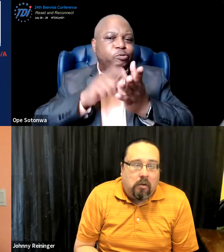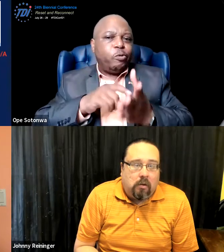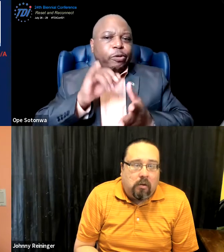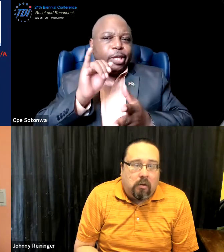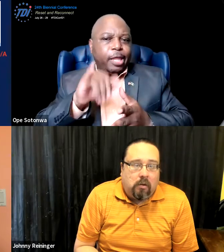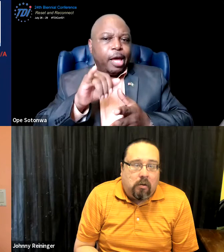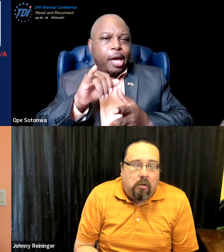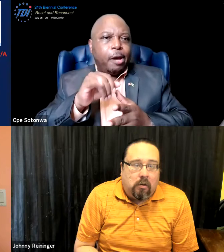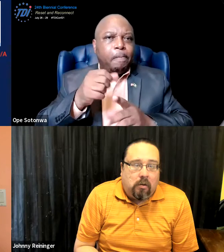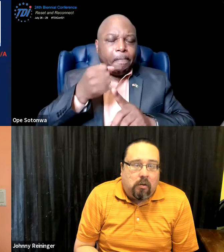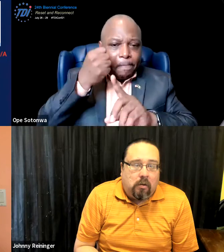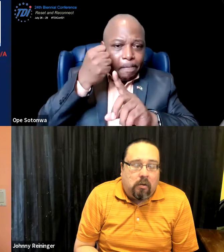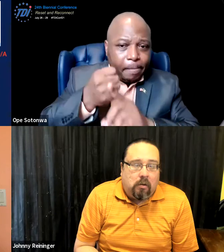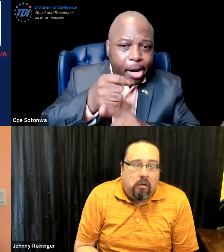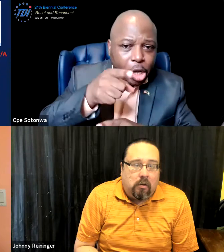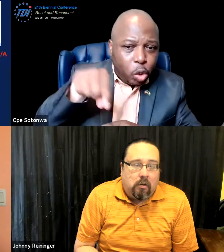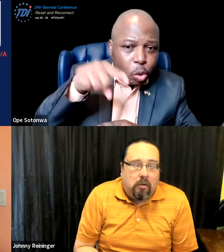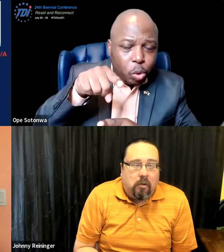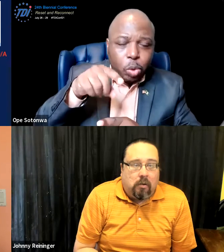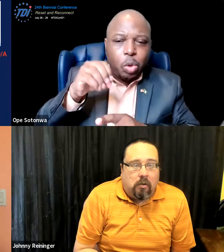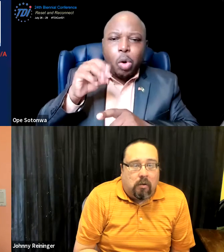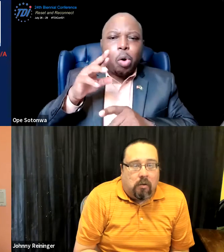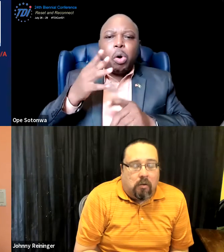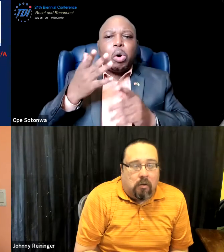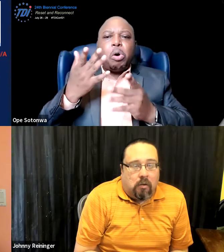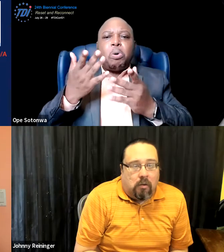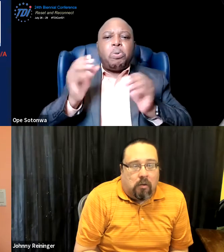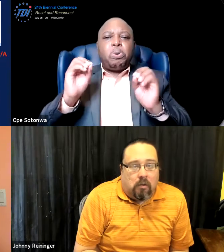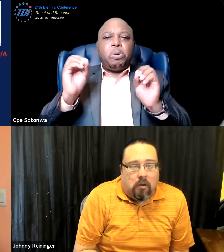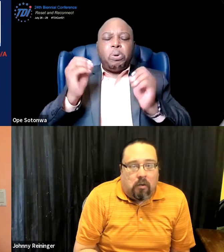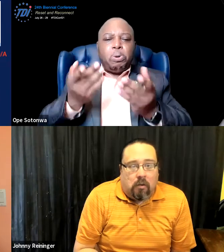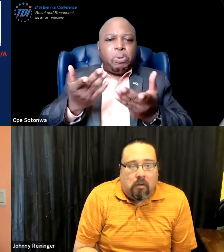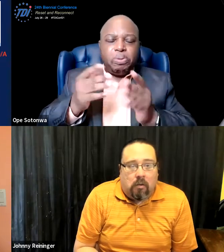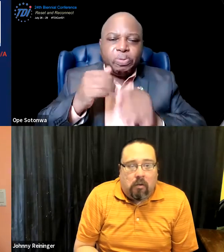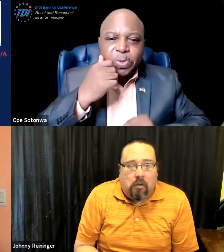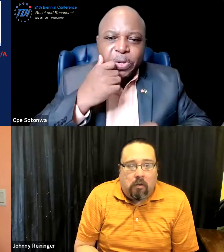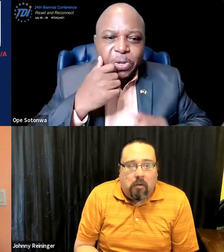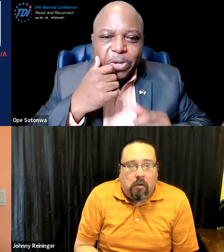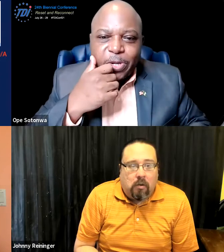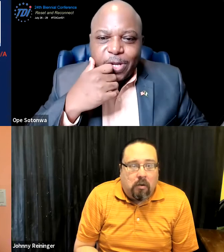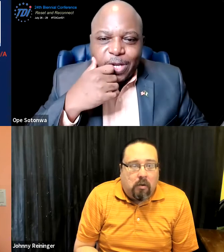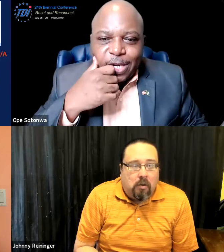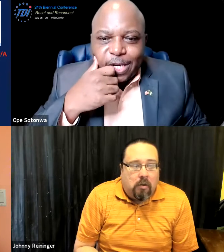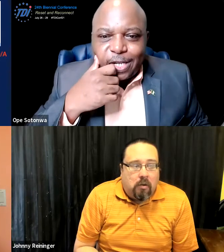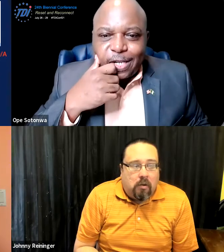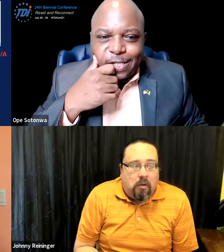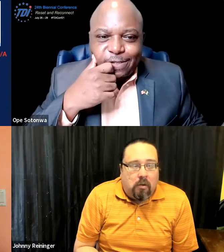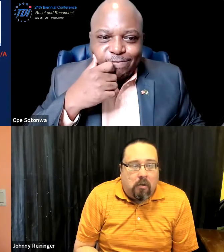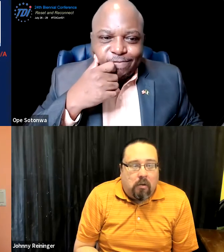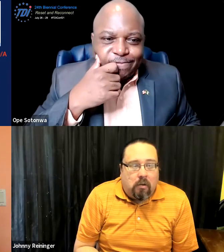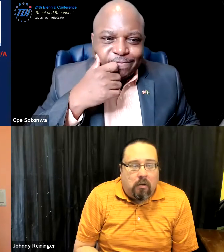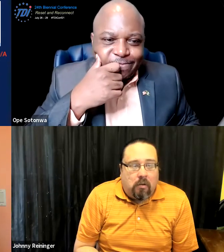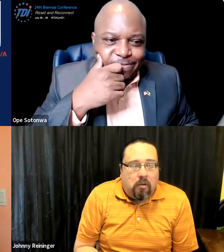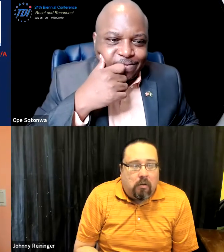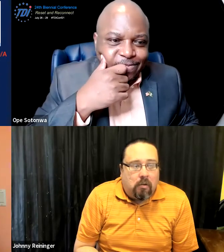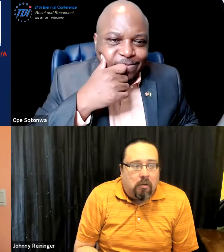think about what the community feels. The community feels that impact. So these are the type of questions that, you should